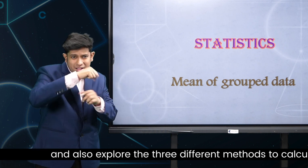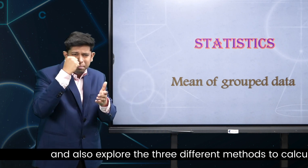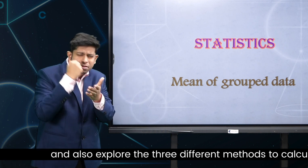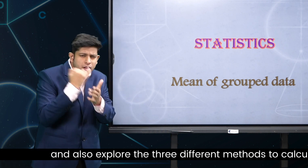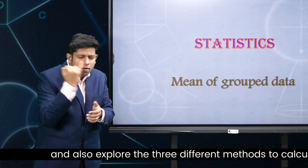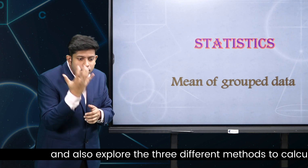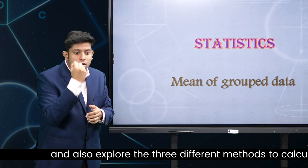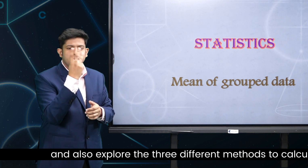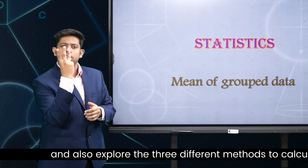it.